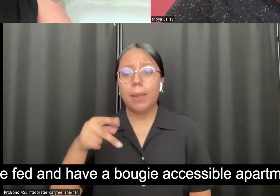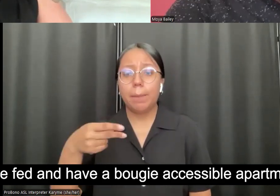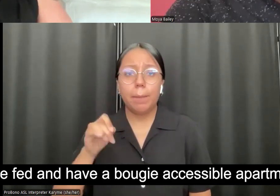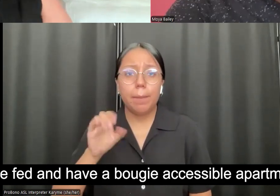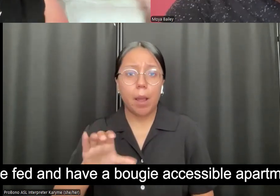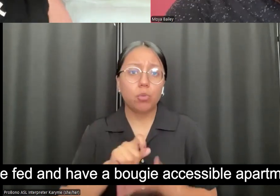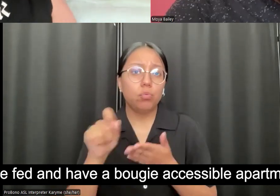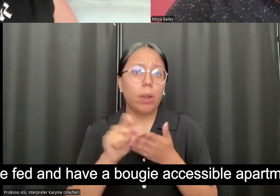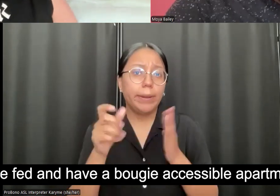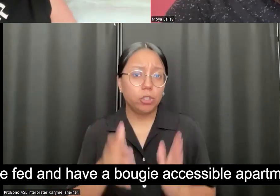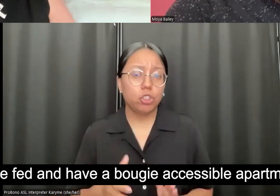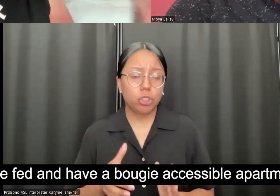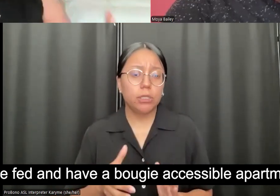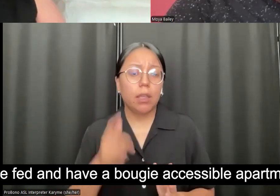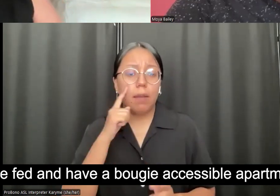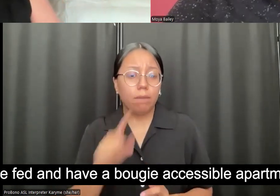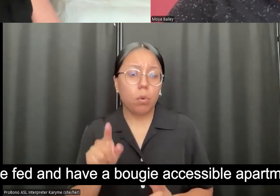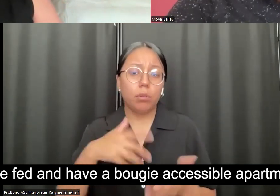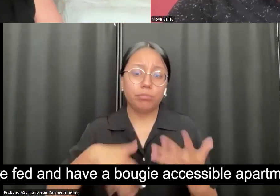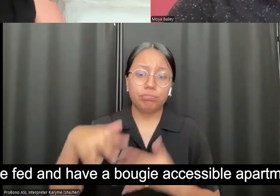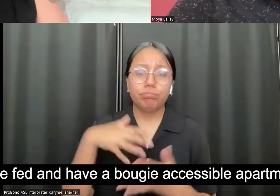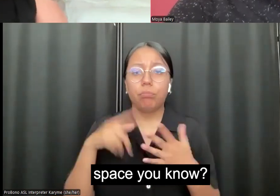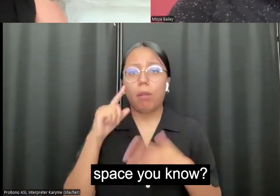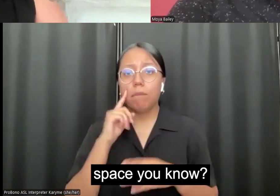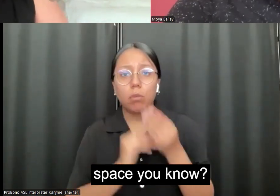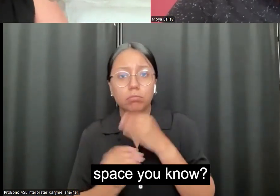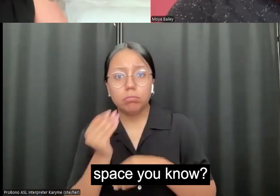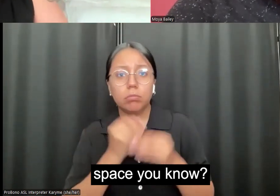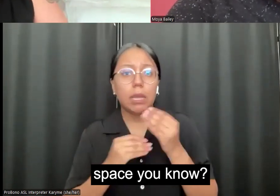like a bougie, accessible apartment hotel space and